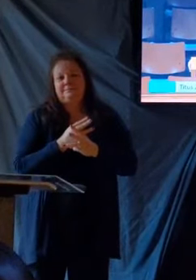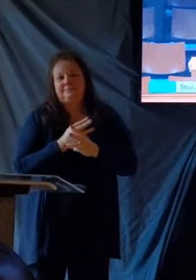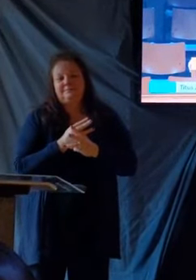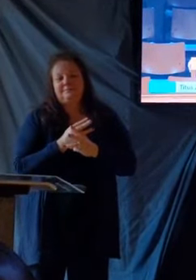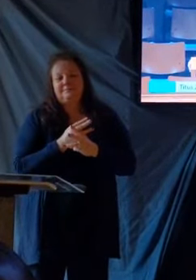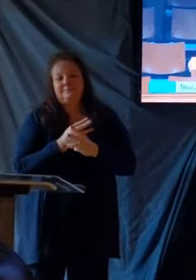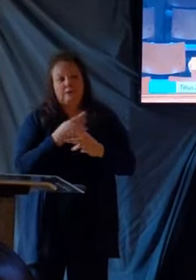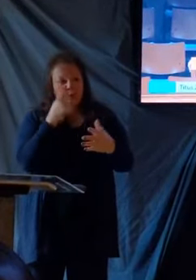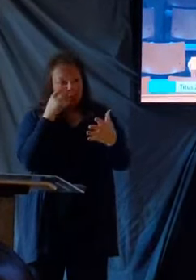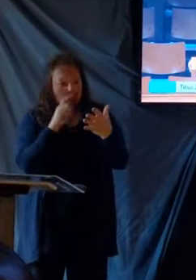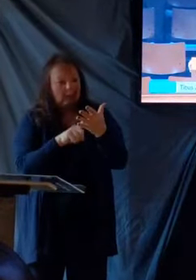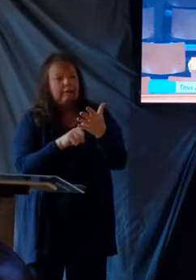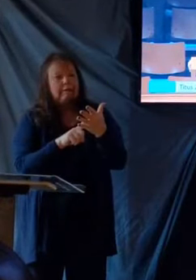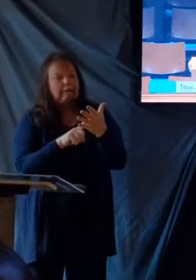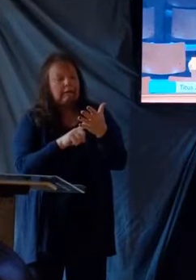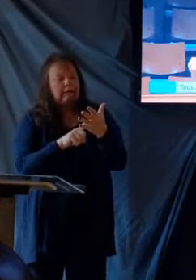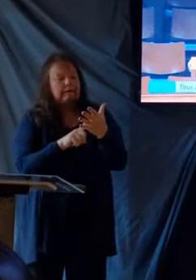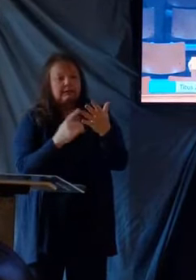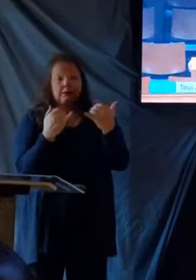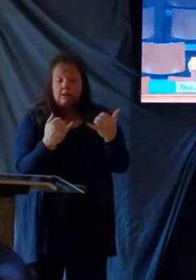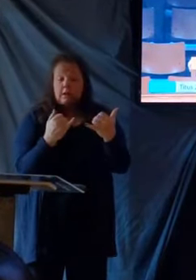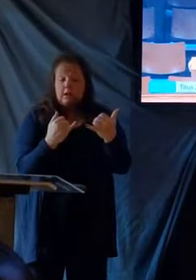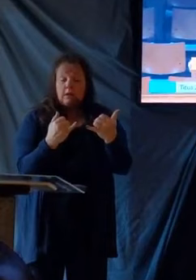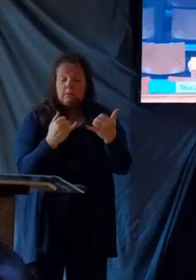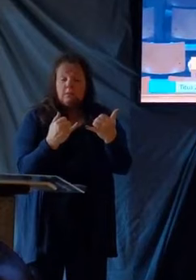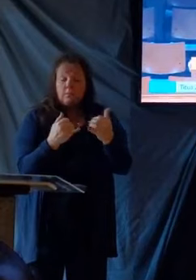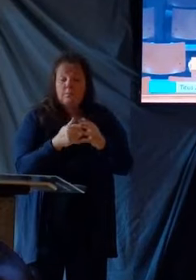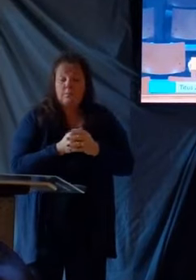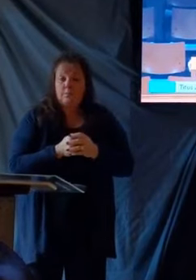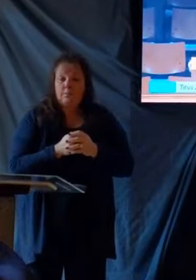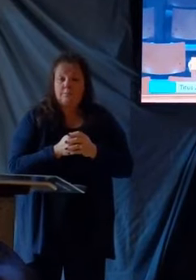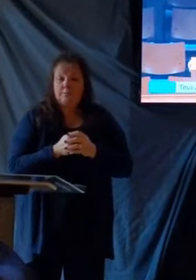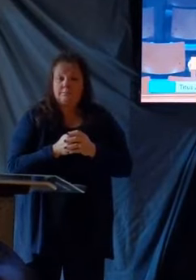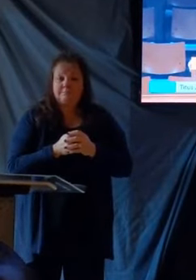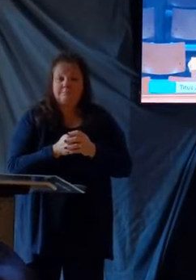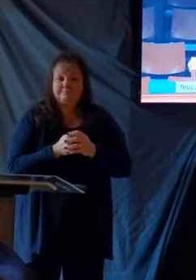And it was recognized and is recognized to one degree or another.